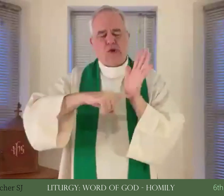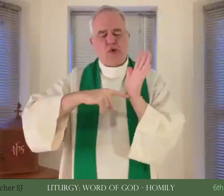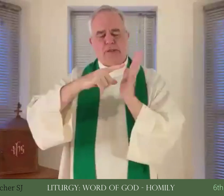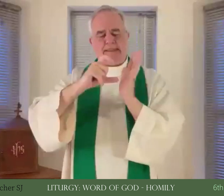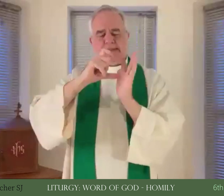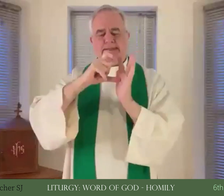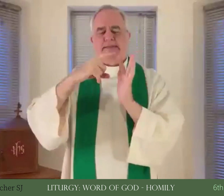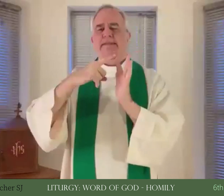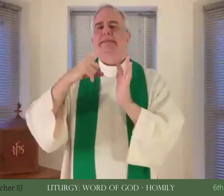Prejudice.